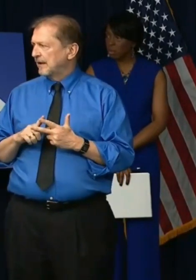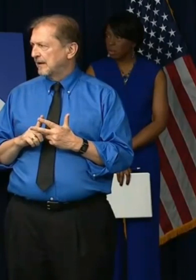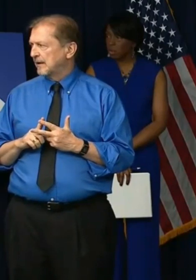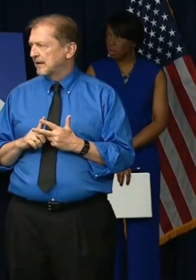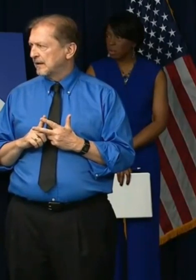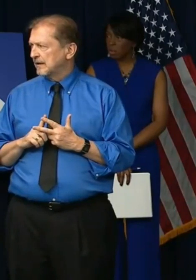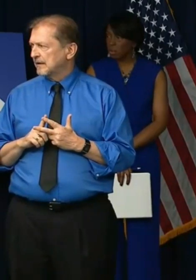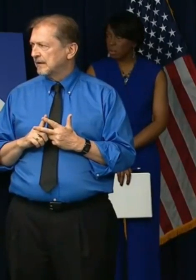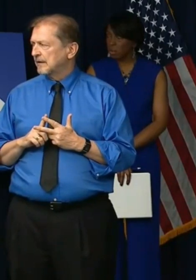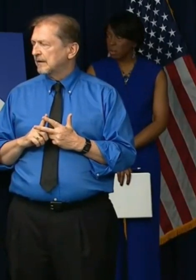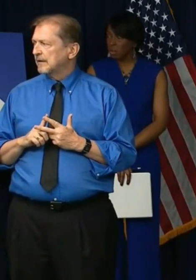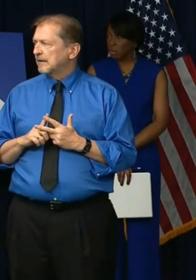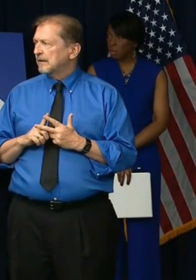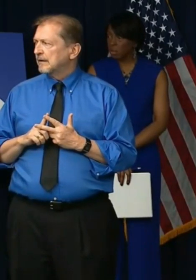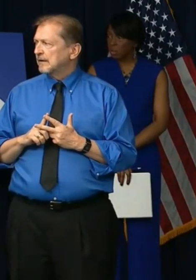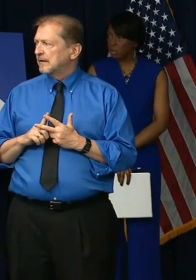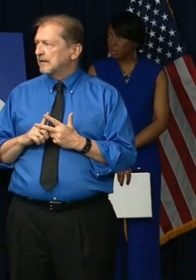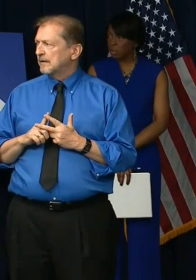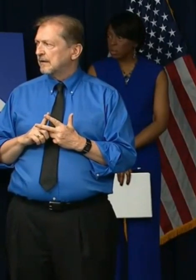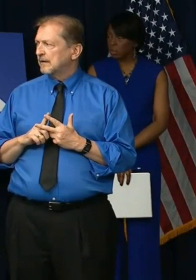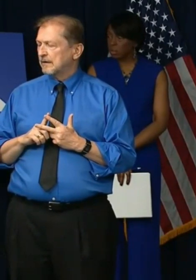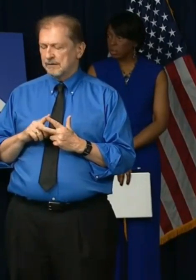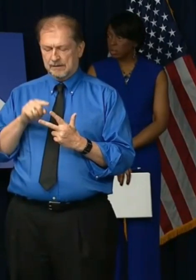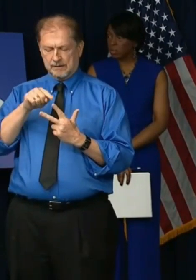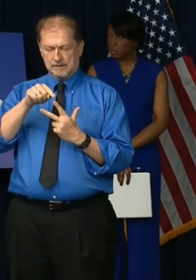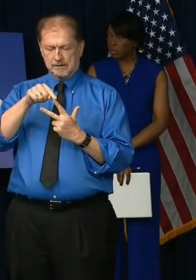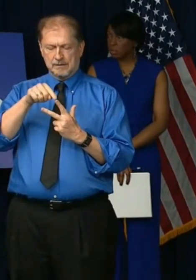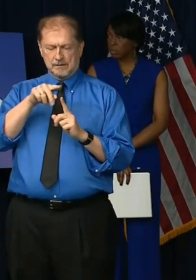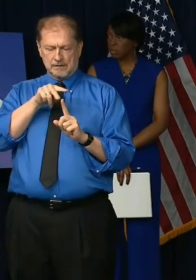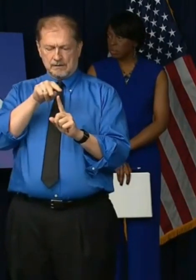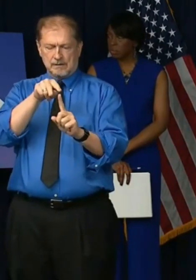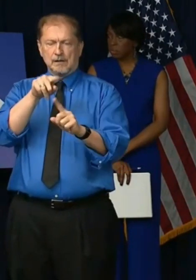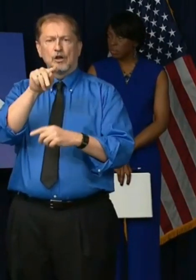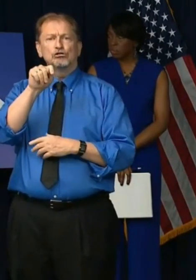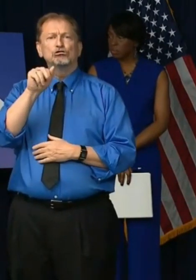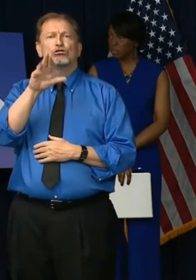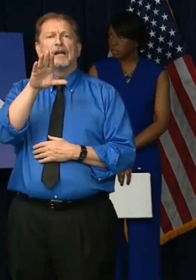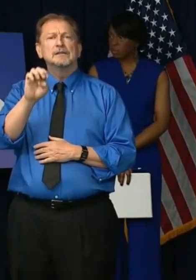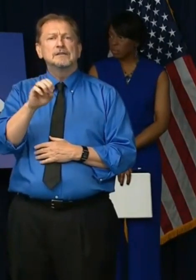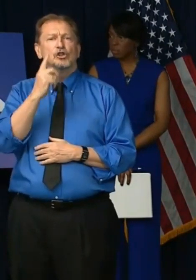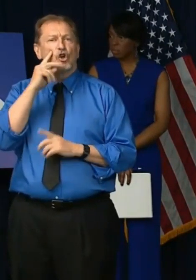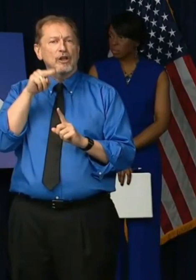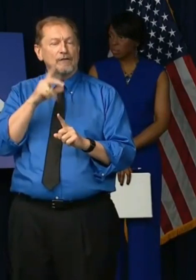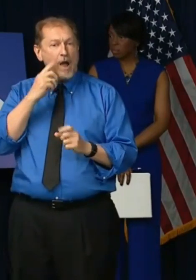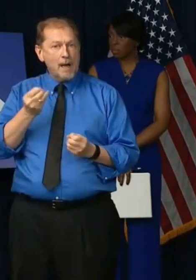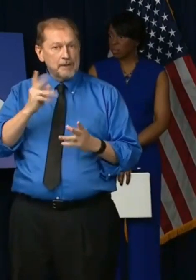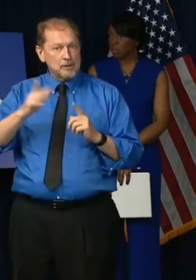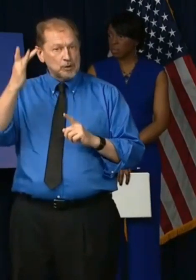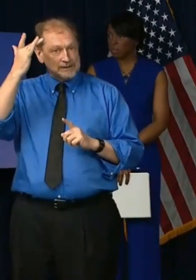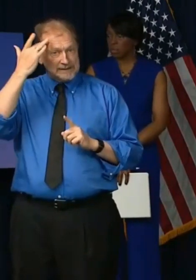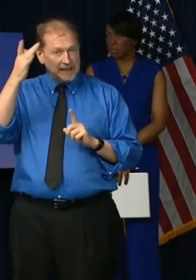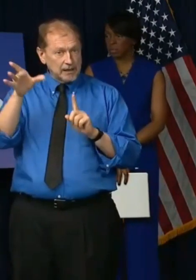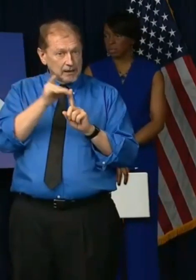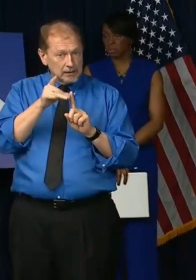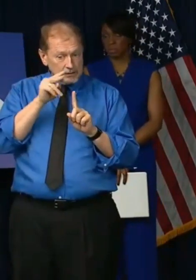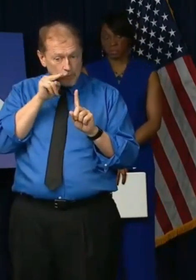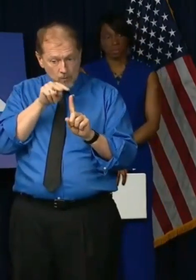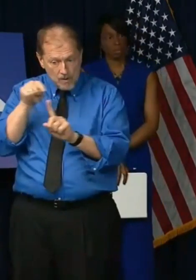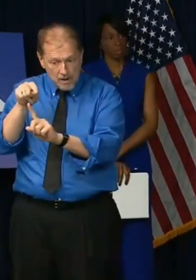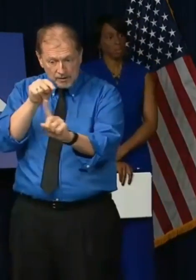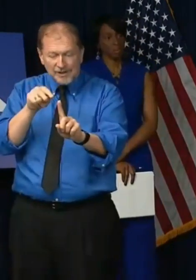he has a typo on this. What measurement is adequate for tracing? Number of positives traced, number of tracings? Let me just